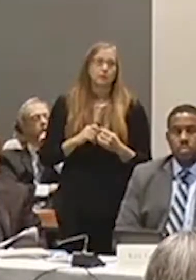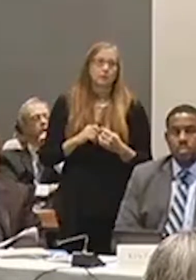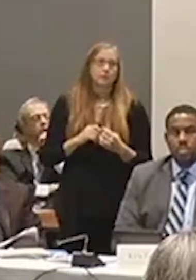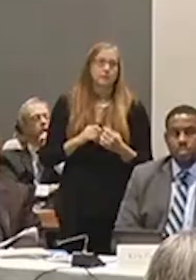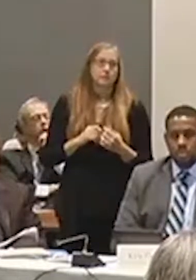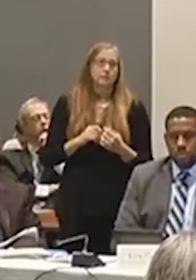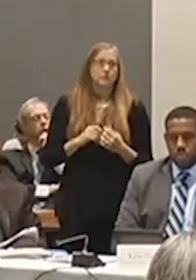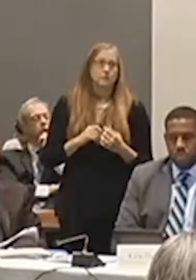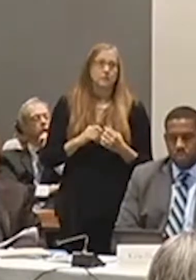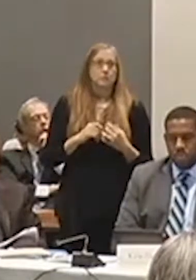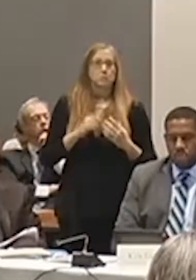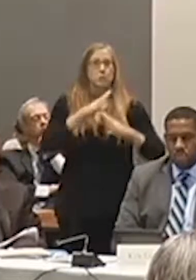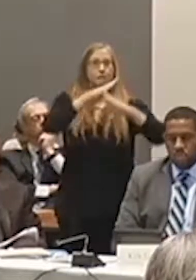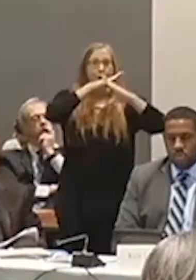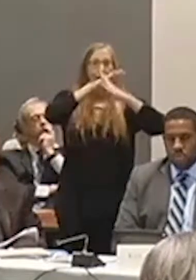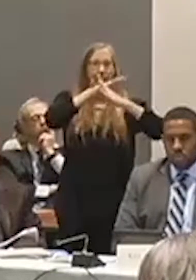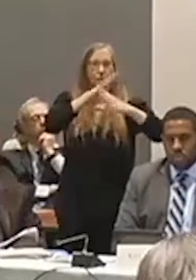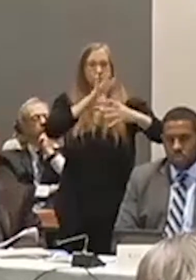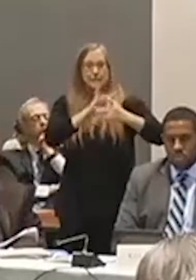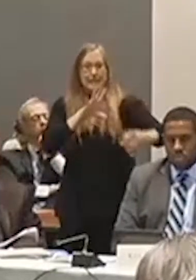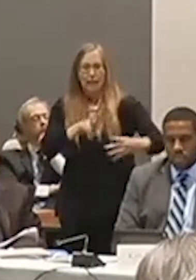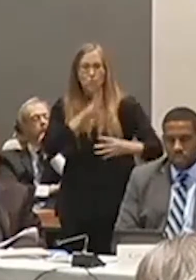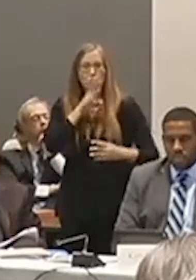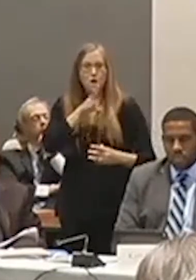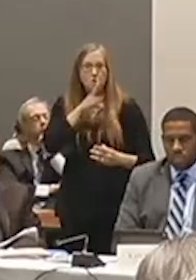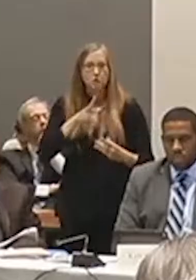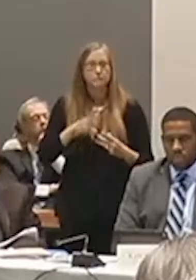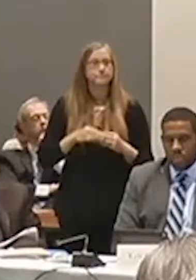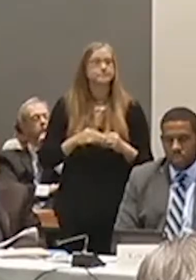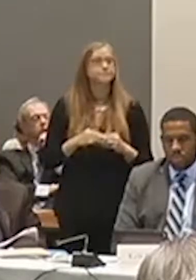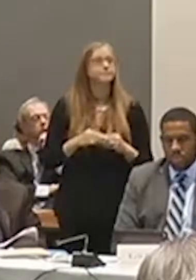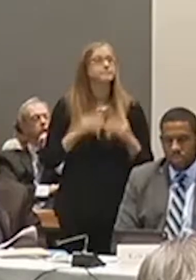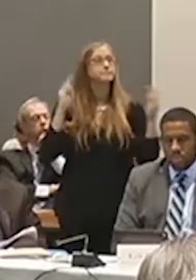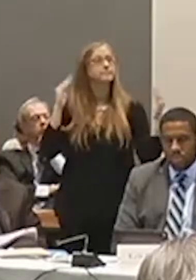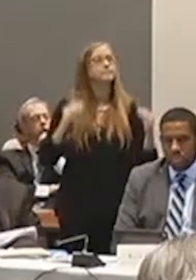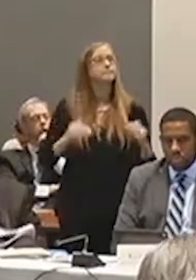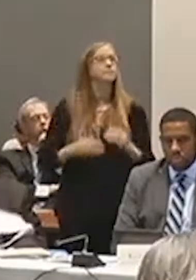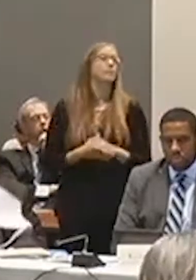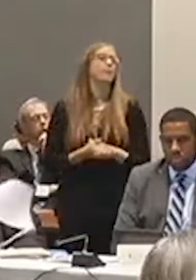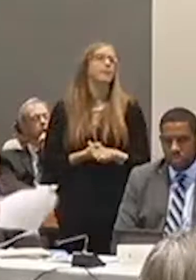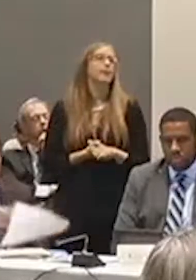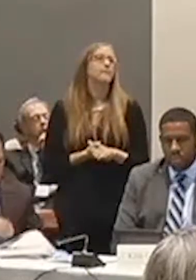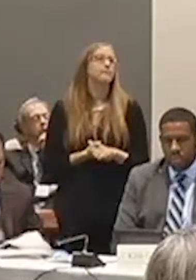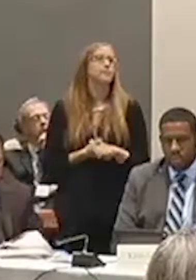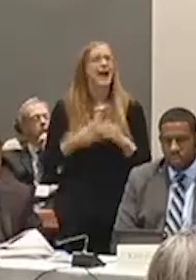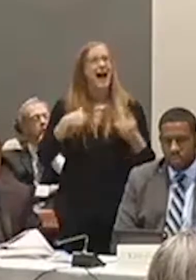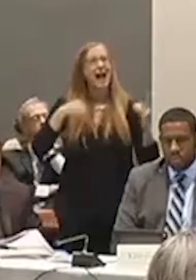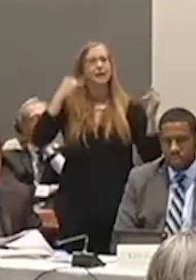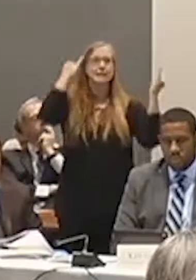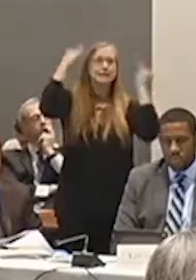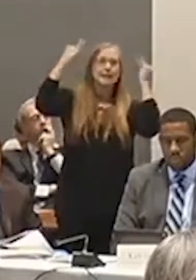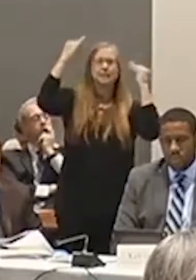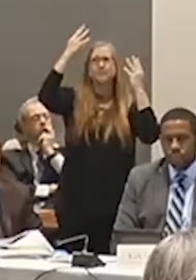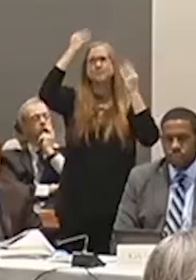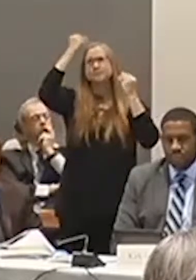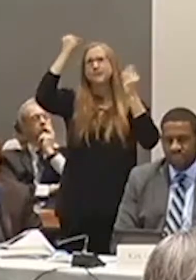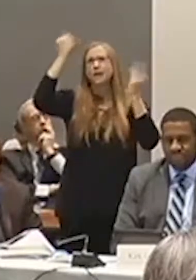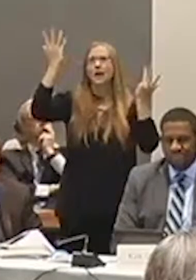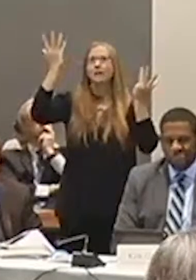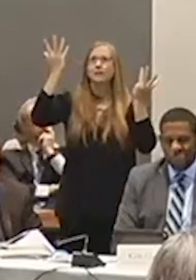against disconnection and try to extend service. Okay, next. So I've been kicking around some ideas and playing